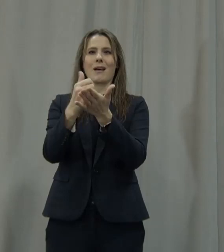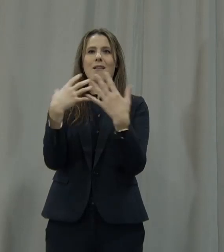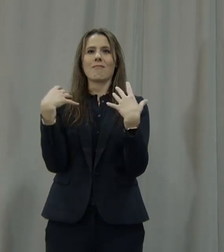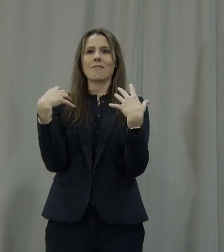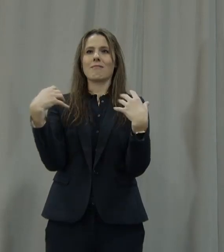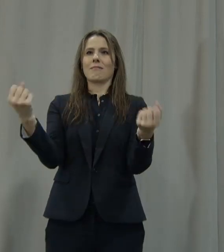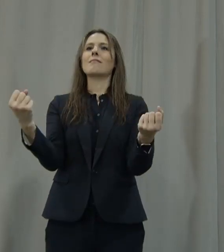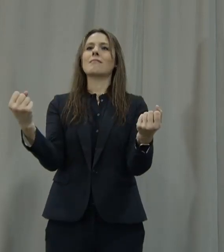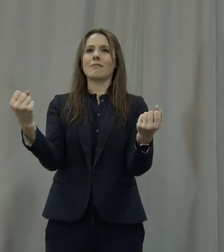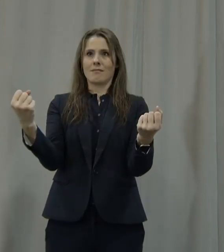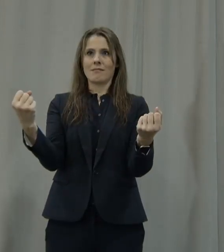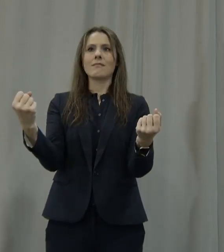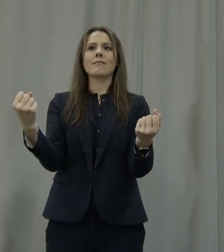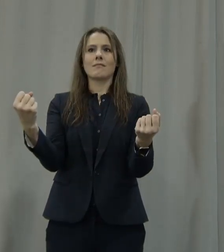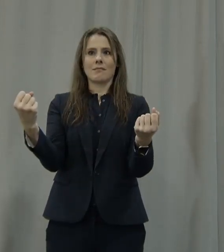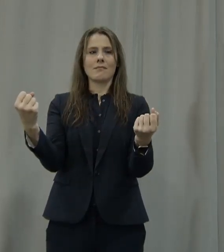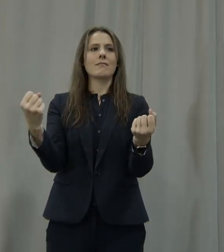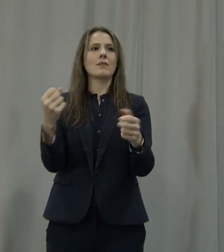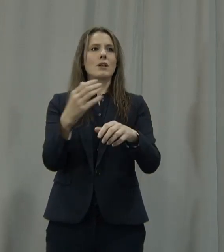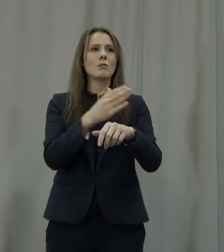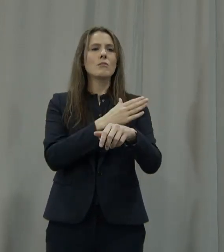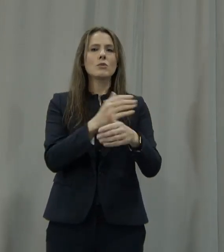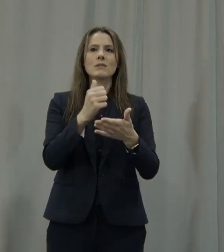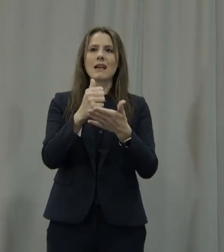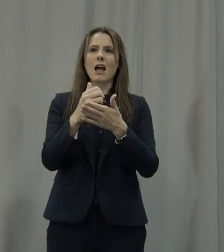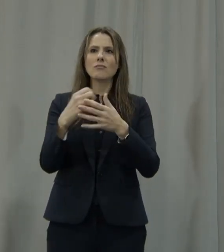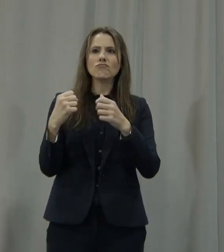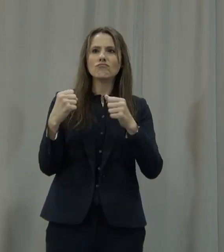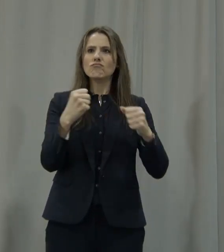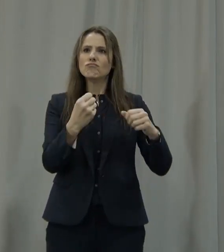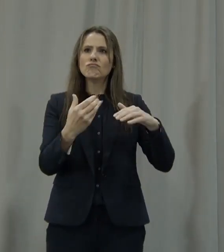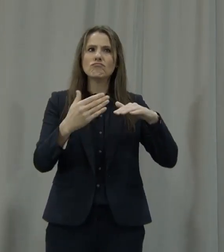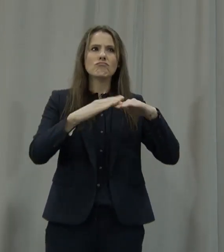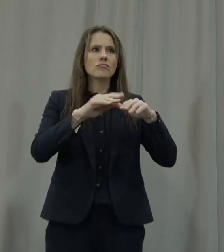for healing, for strengthening.